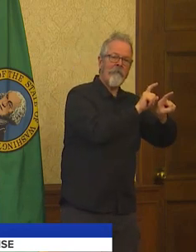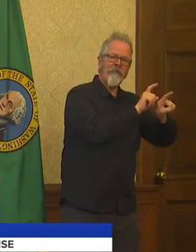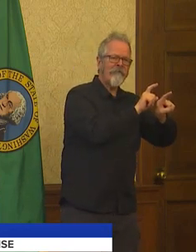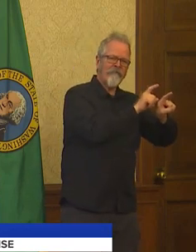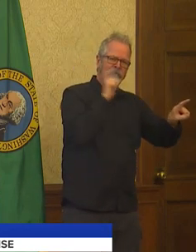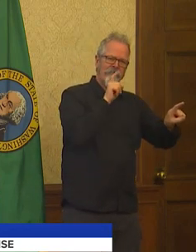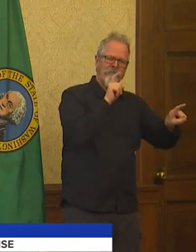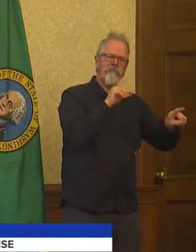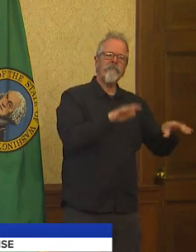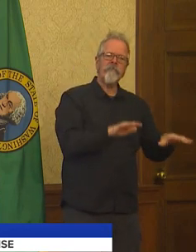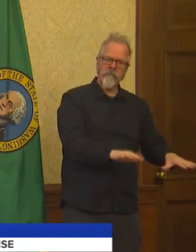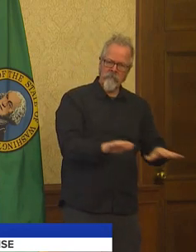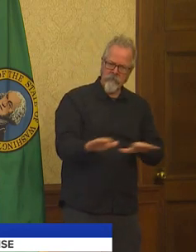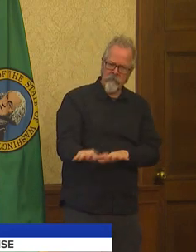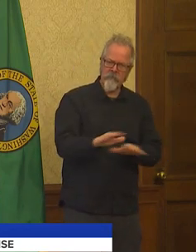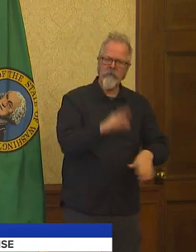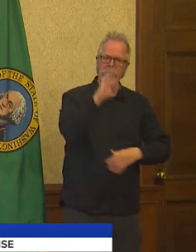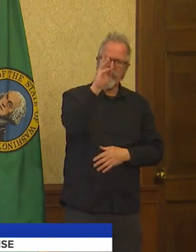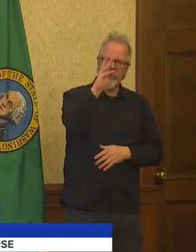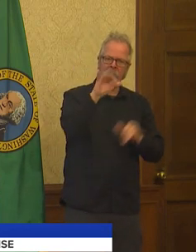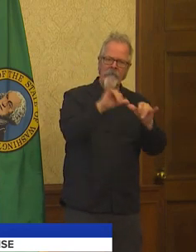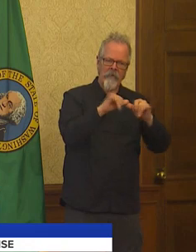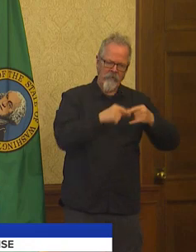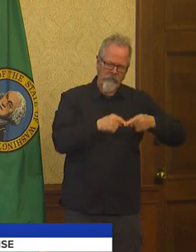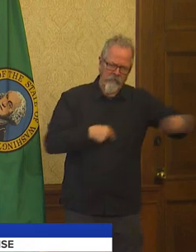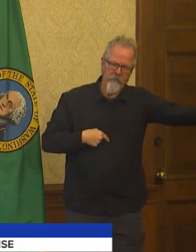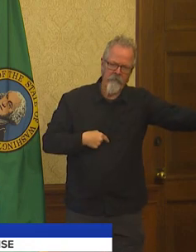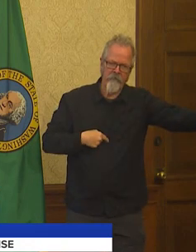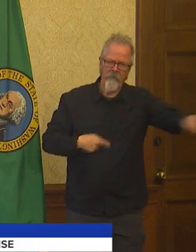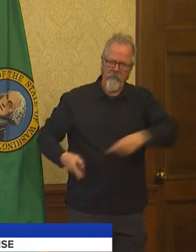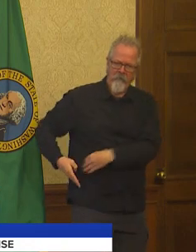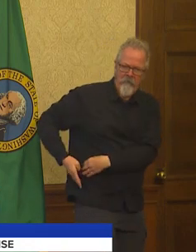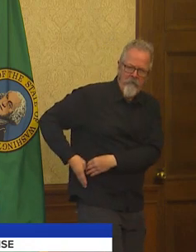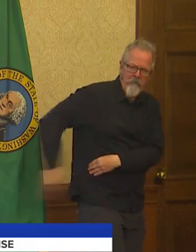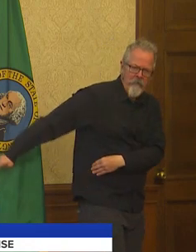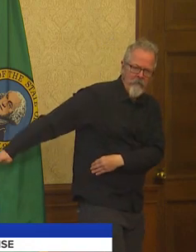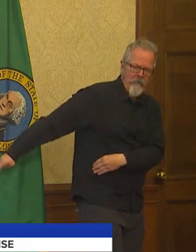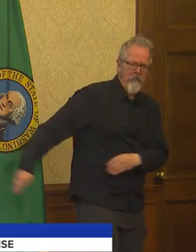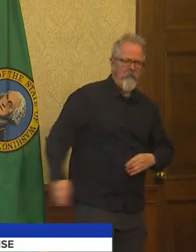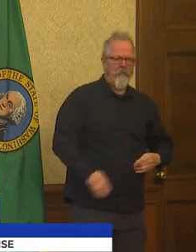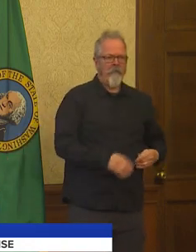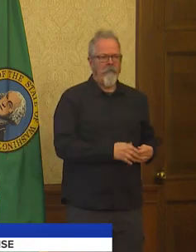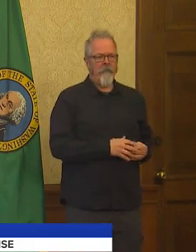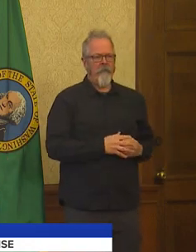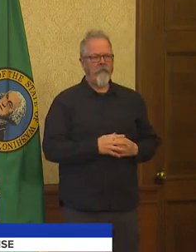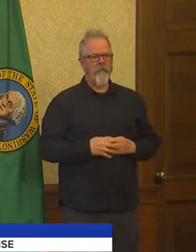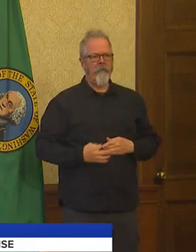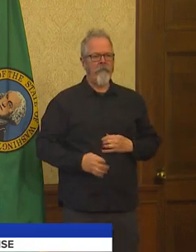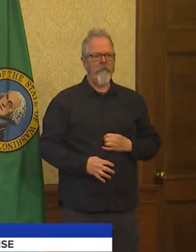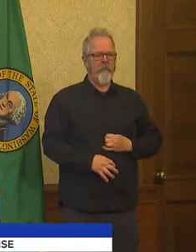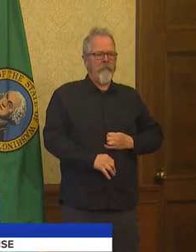own, in their own jurisdictions as they deem appropriate. And of course, this includes tribal lands as well.